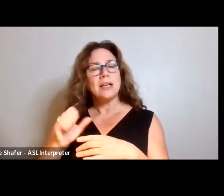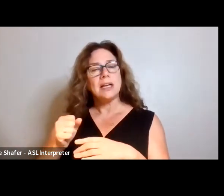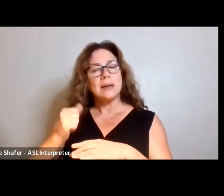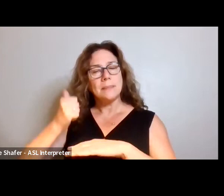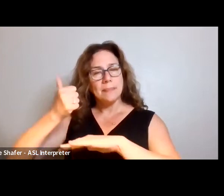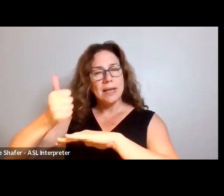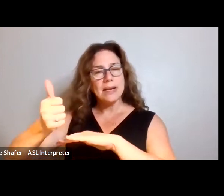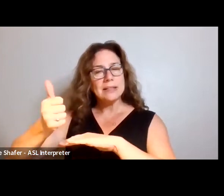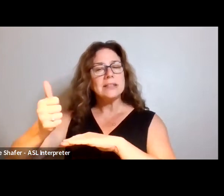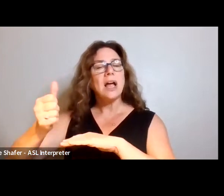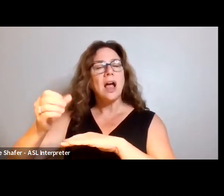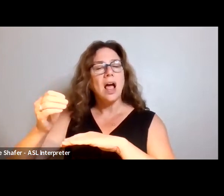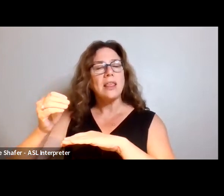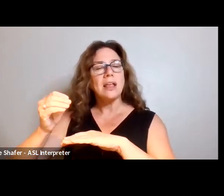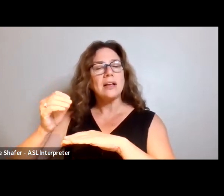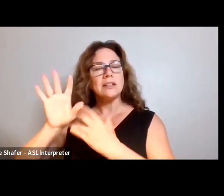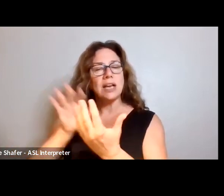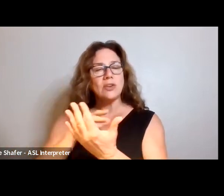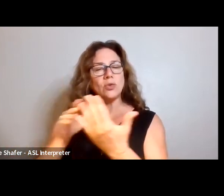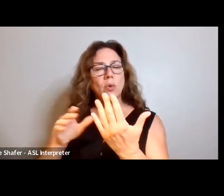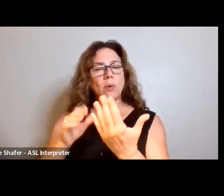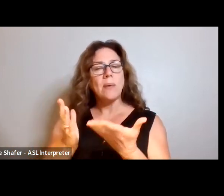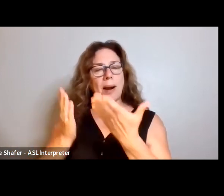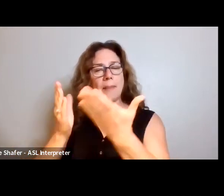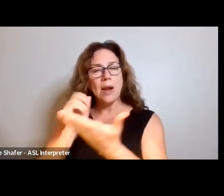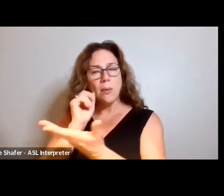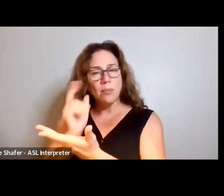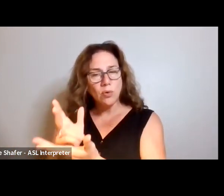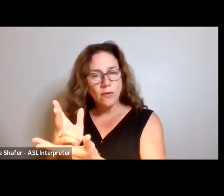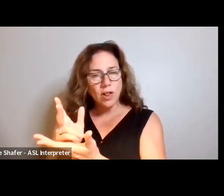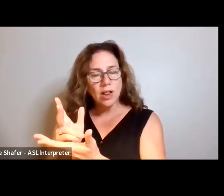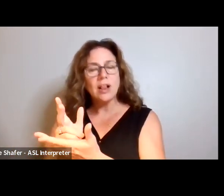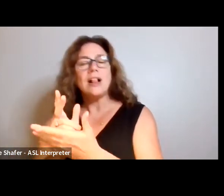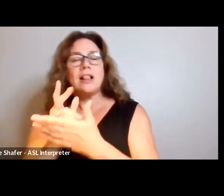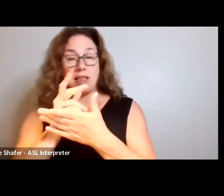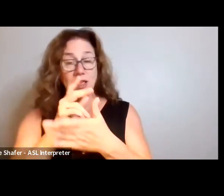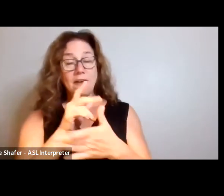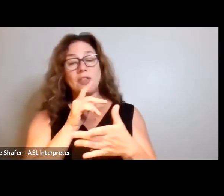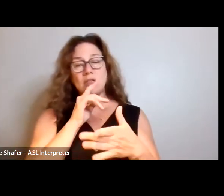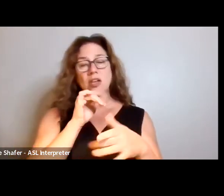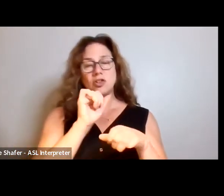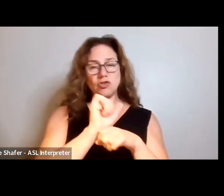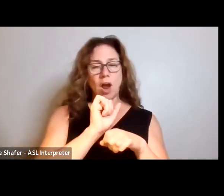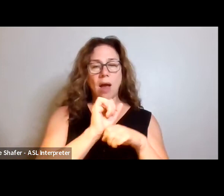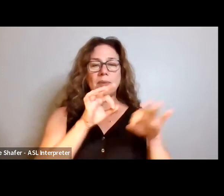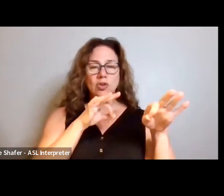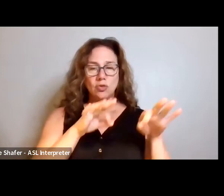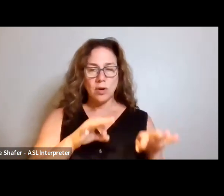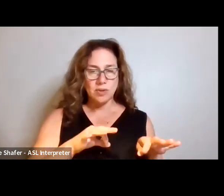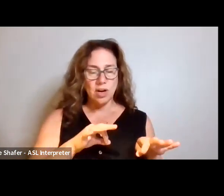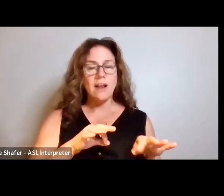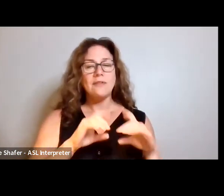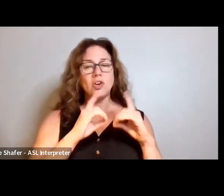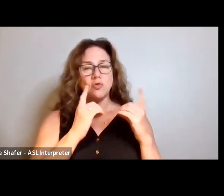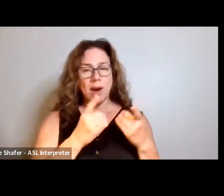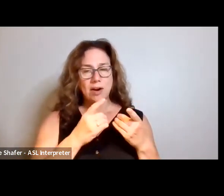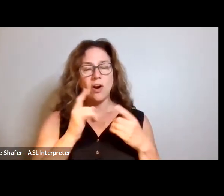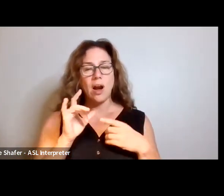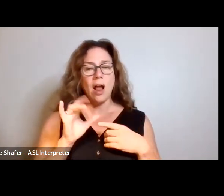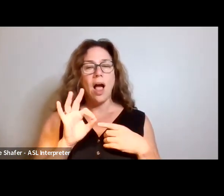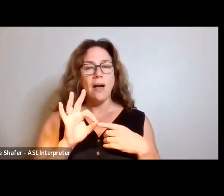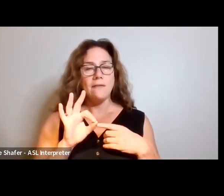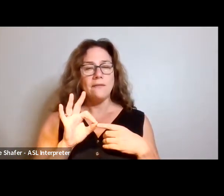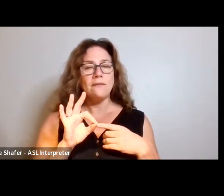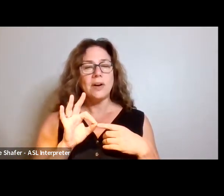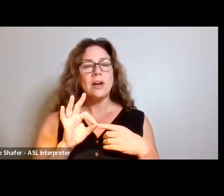So we recommend approval of the first off of the job description for the Director of Student Nutrition. All right. Thank you. I'd like to